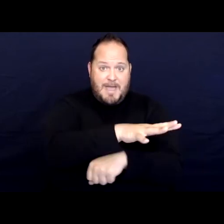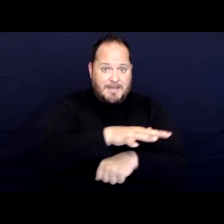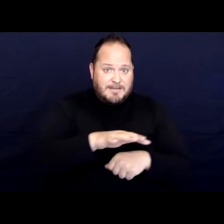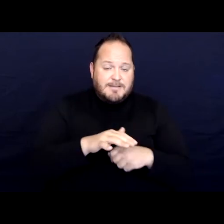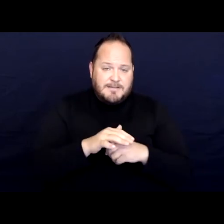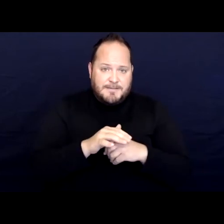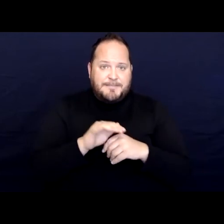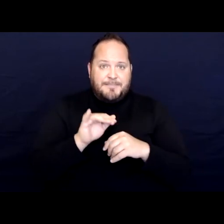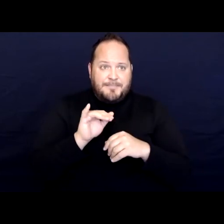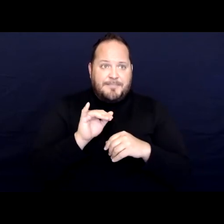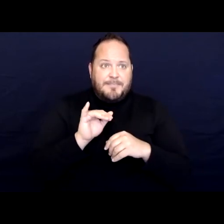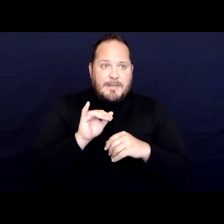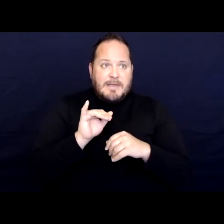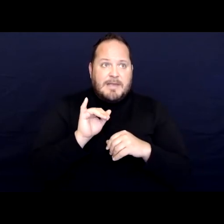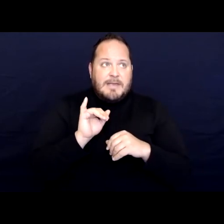if you had